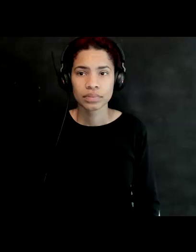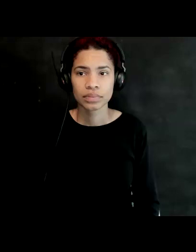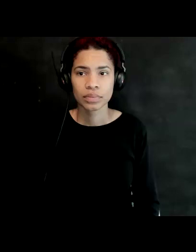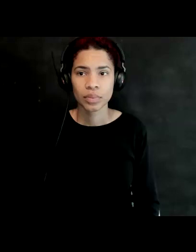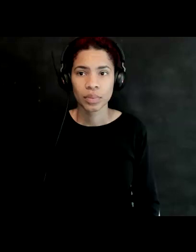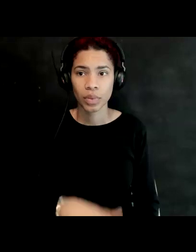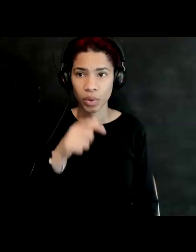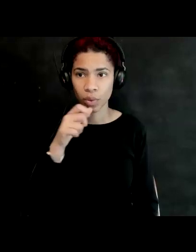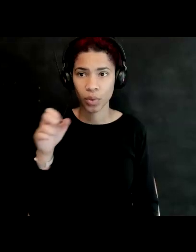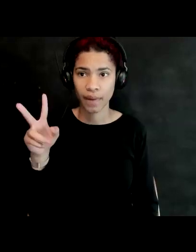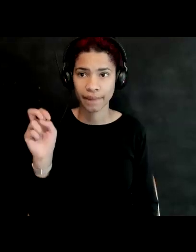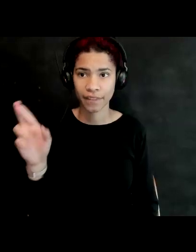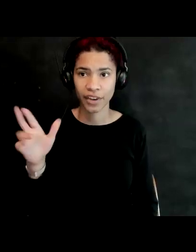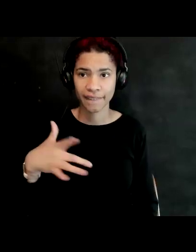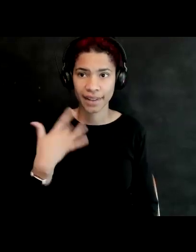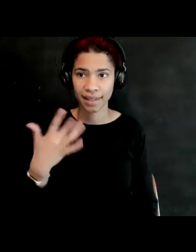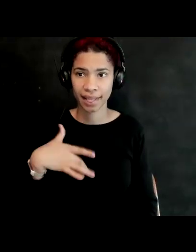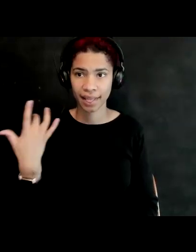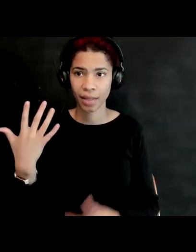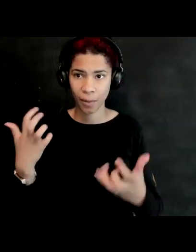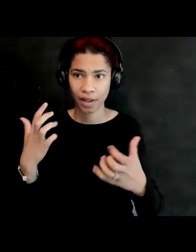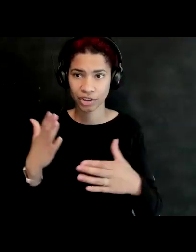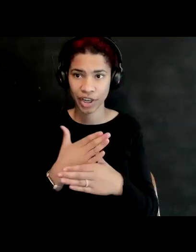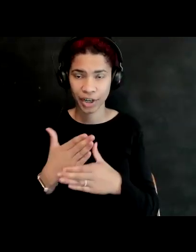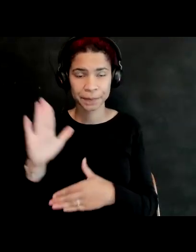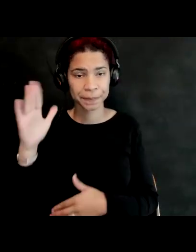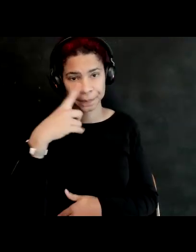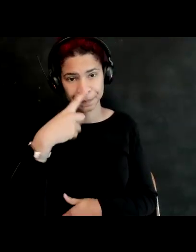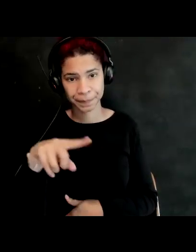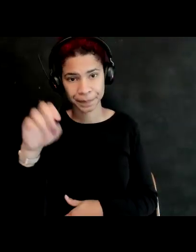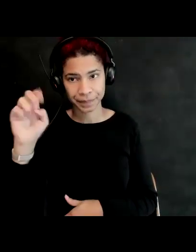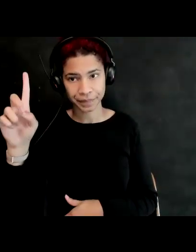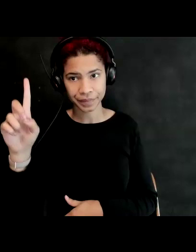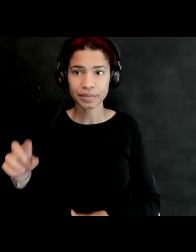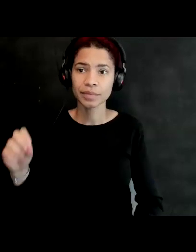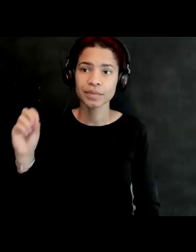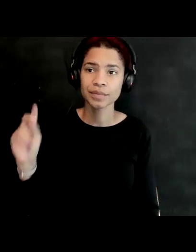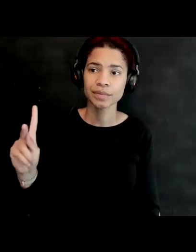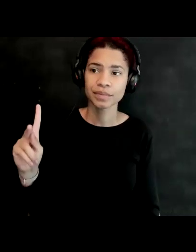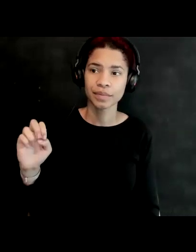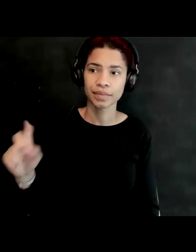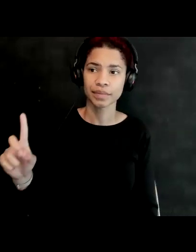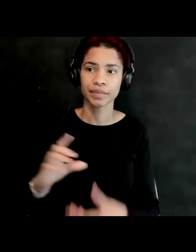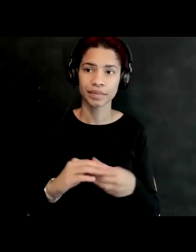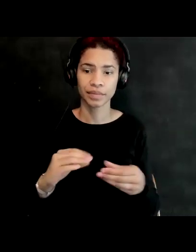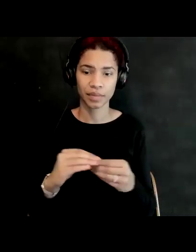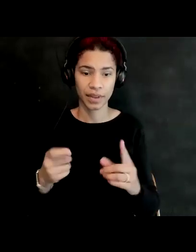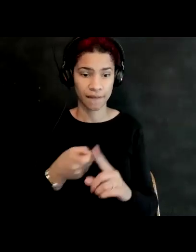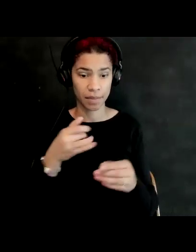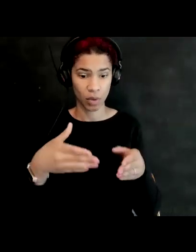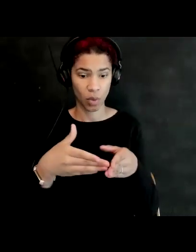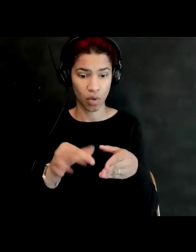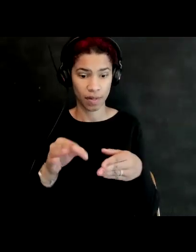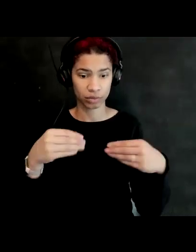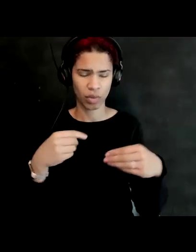Whoever else would like to share. I'll go. Awesome. Right. From the corner of the store, I